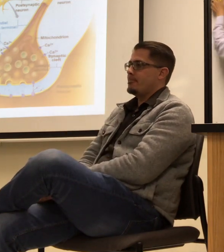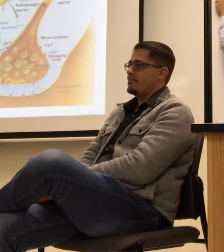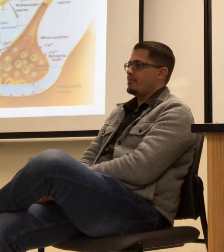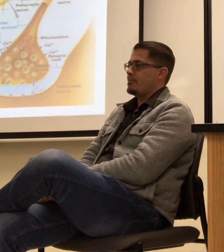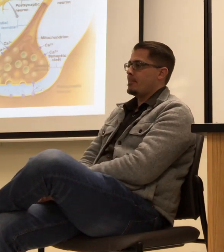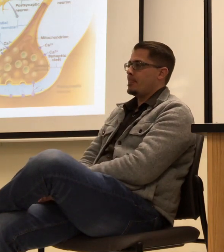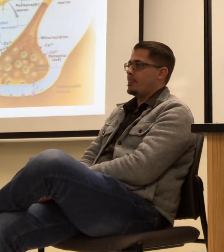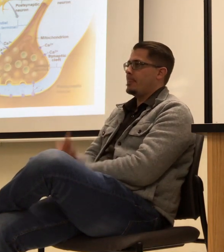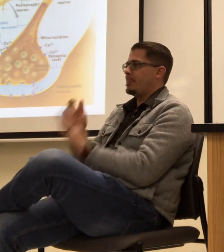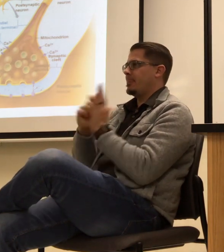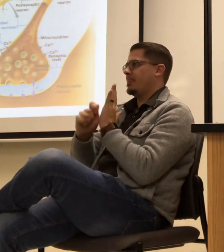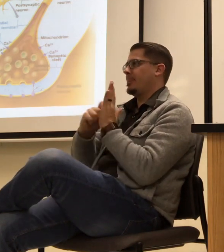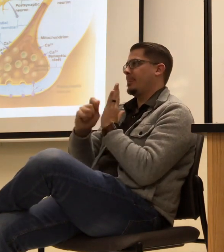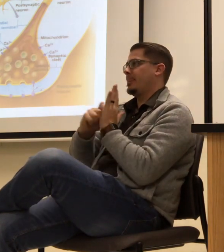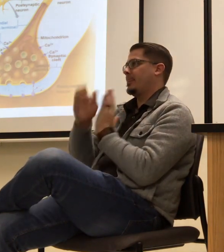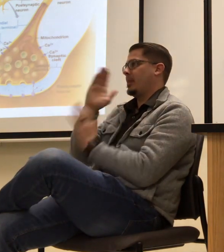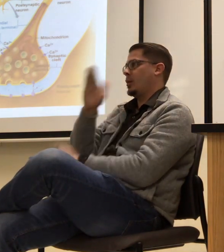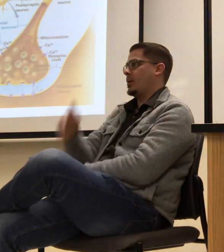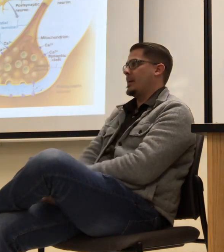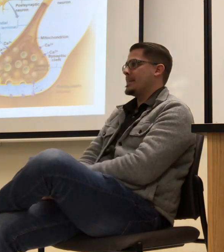You write that down.